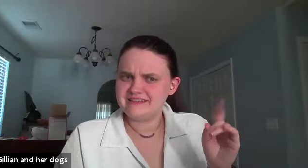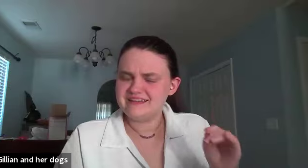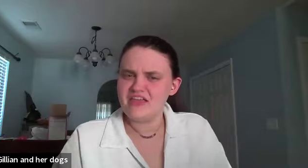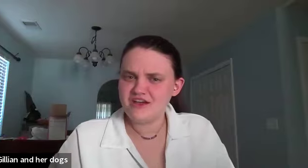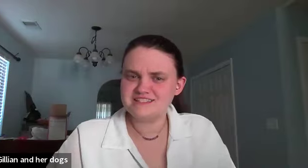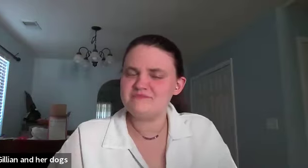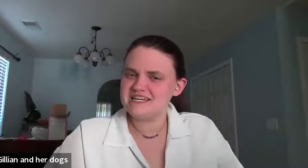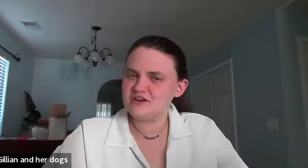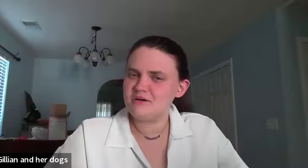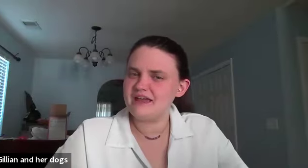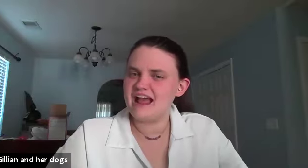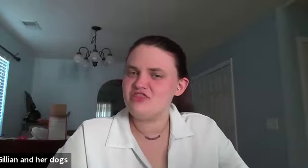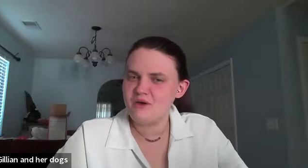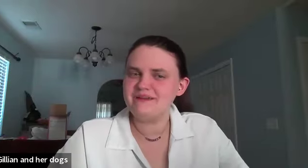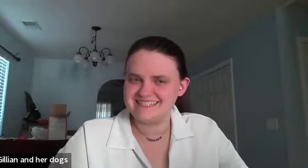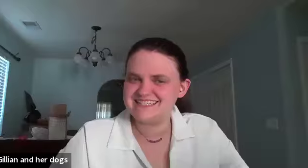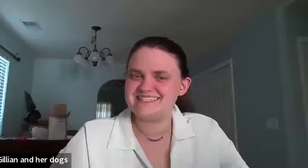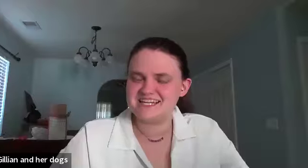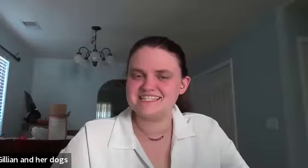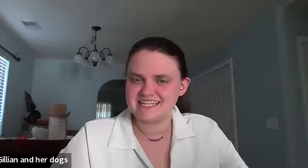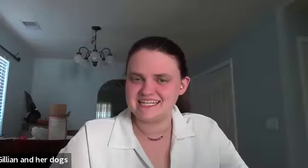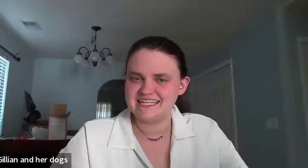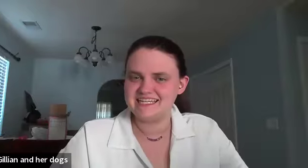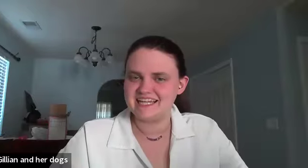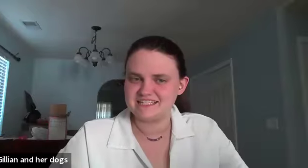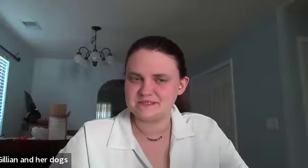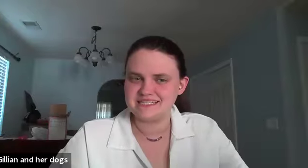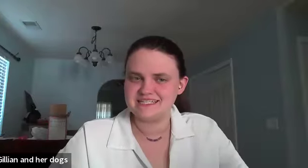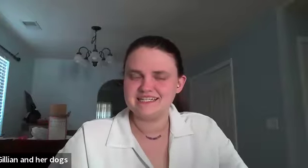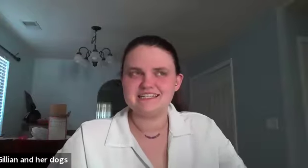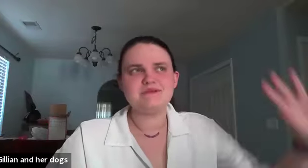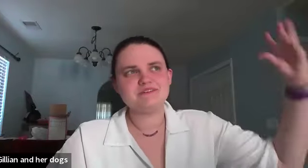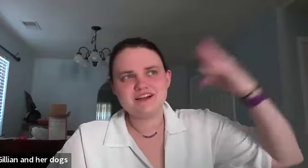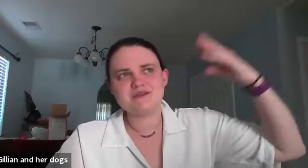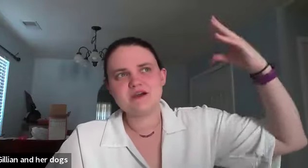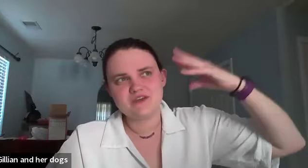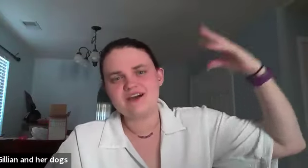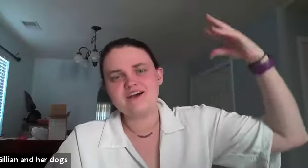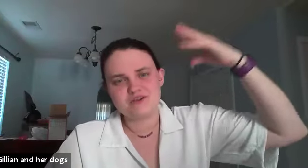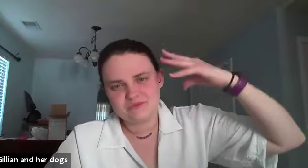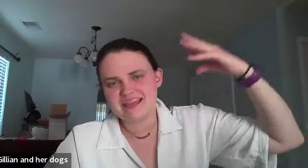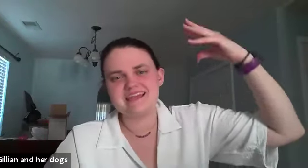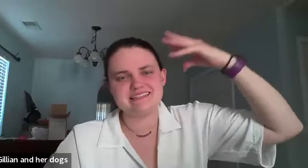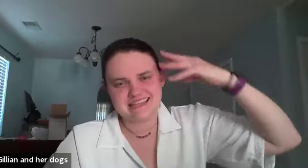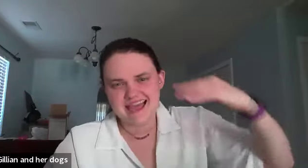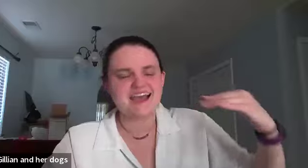We did. I thought, I'm sitting here going, wait, I thought we did sun and sunny last week. Because I remember talking about the rays, it's